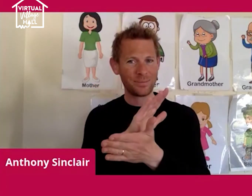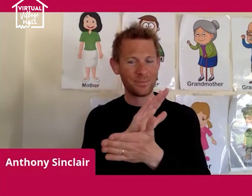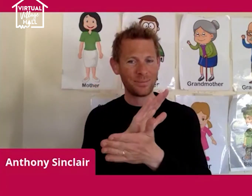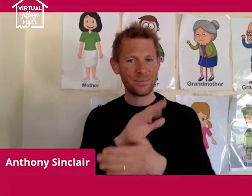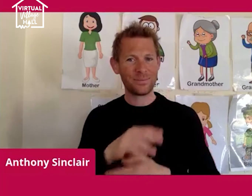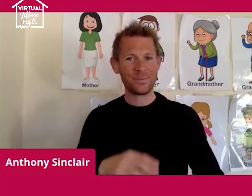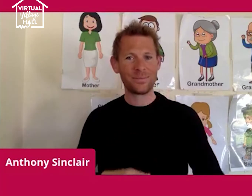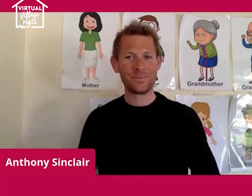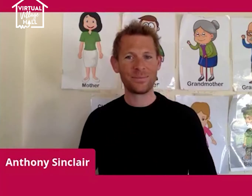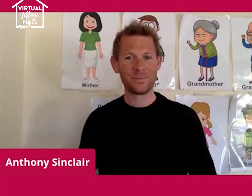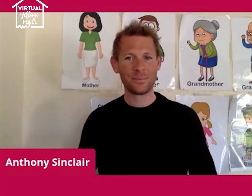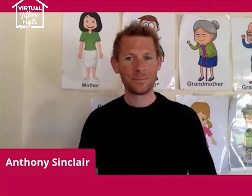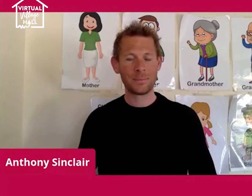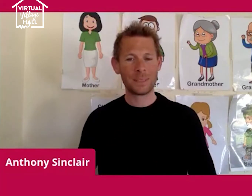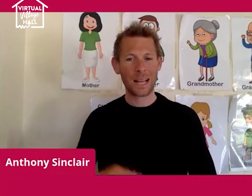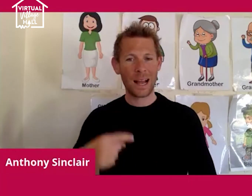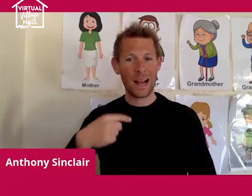I'm happy.